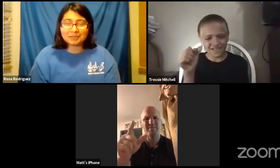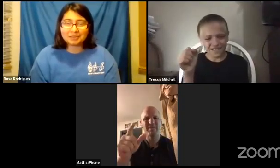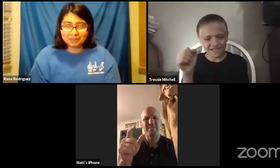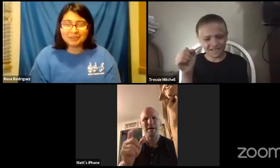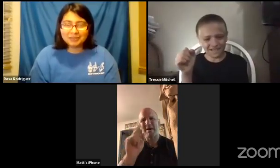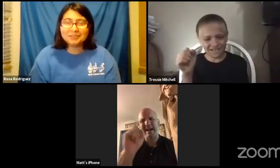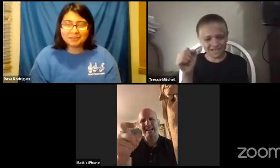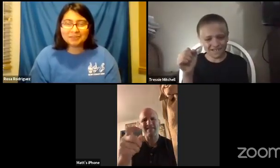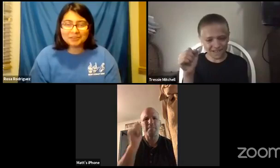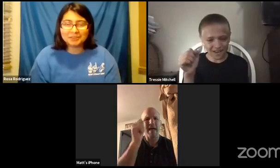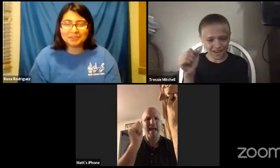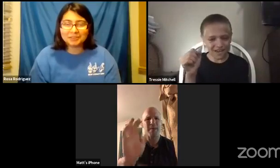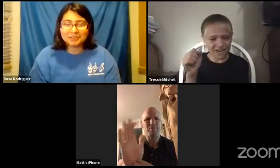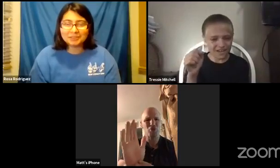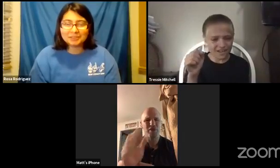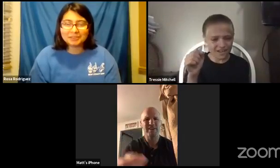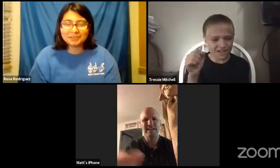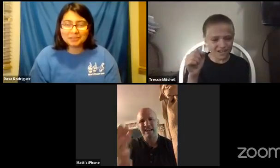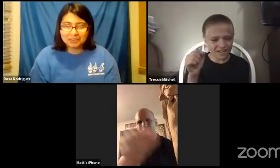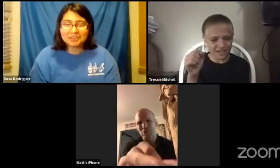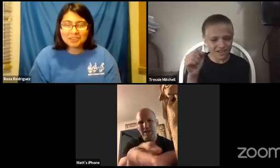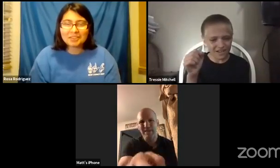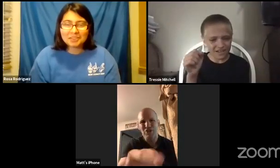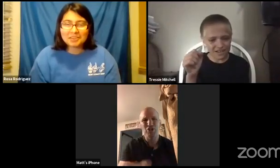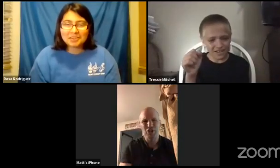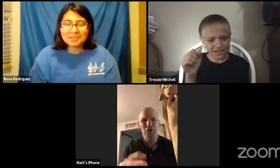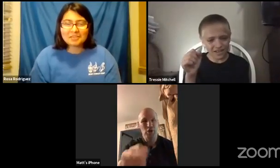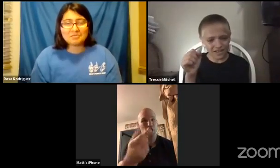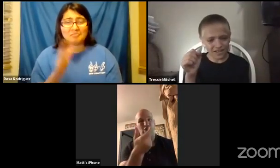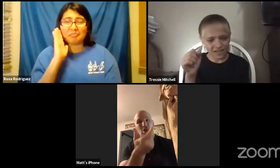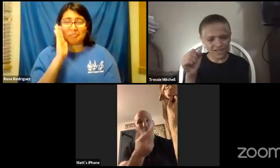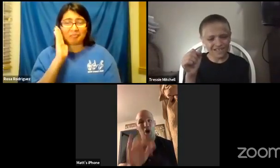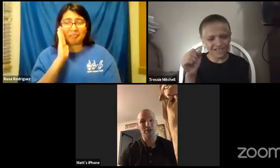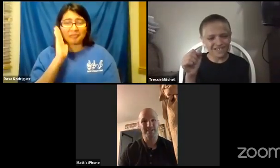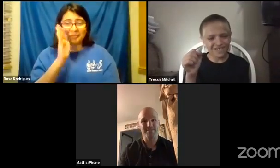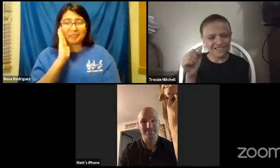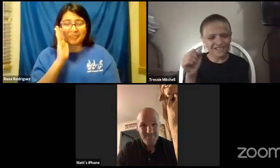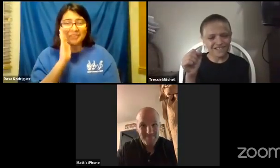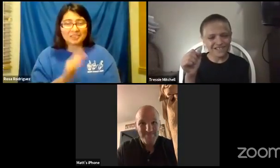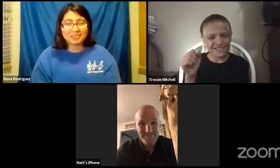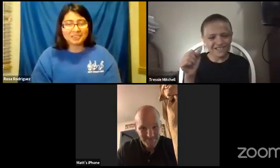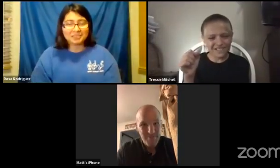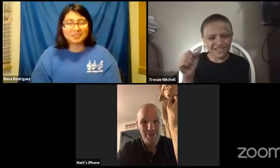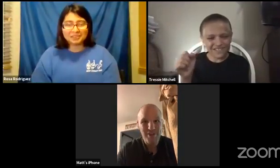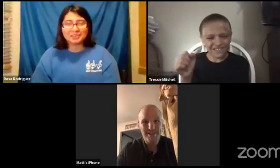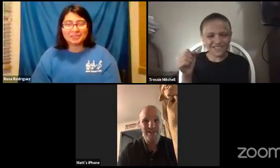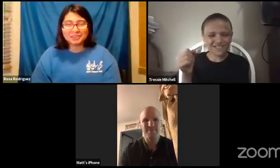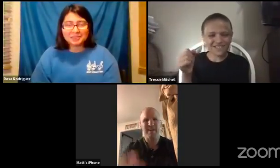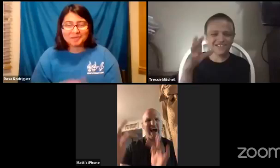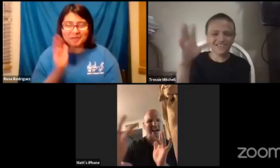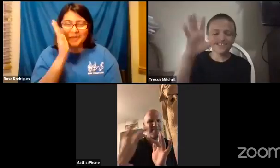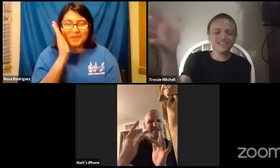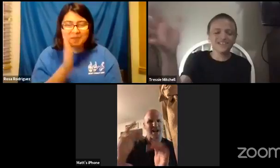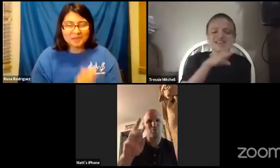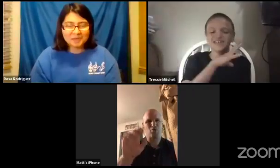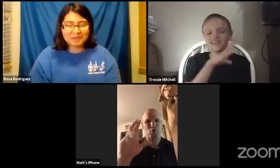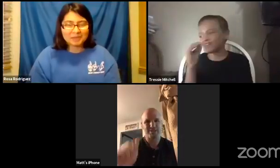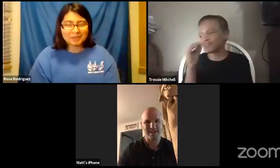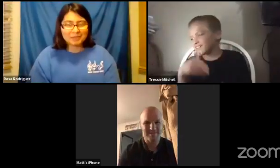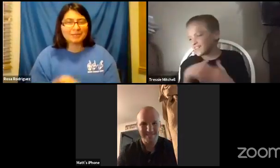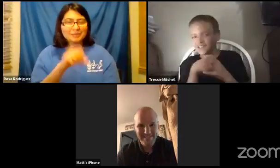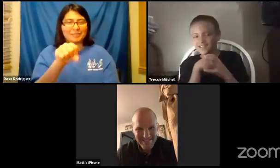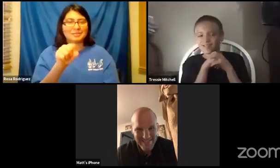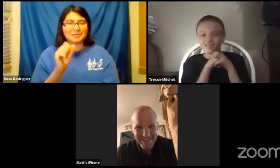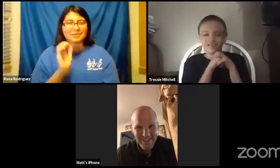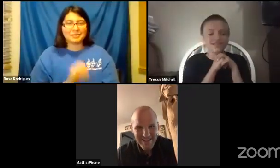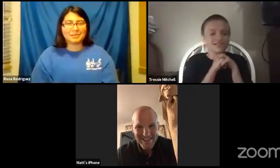know what? I'll get in touch with Rosa. Maybe I can give her a copy of the Hammer movie. She can loan it out to both of you. It's a great